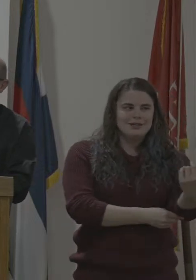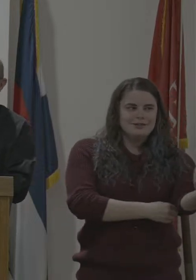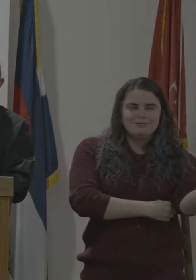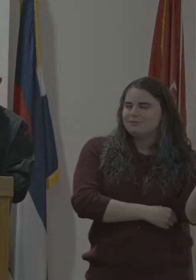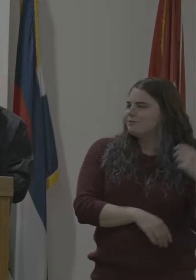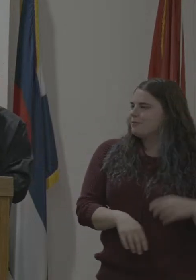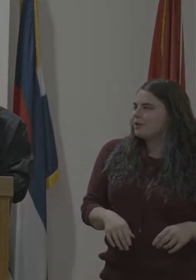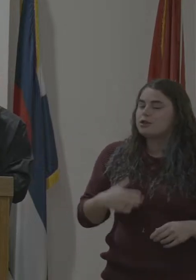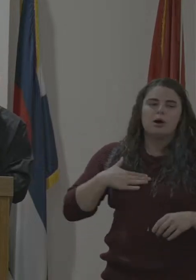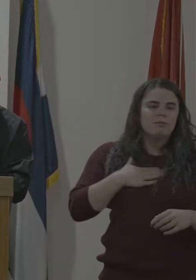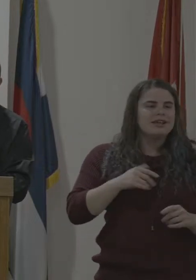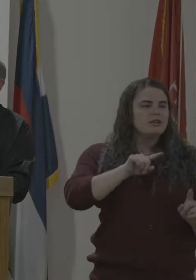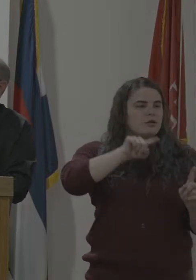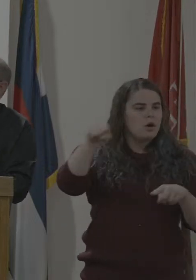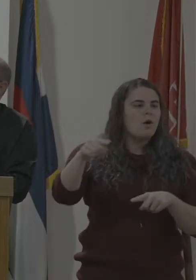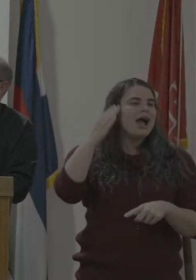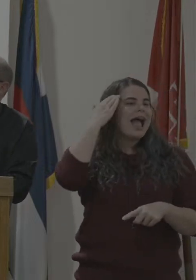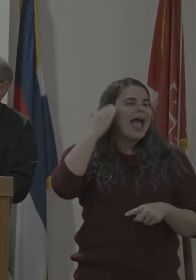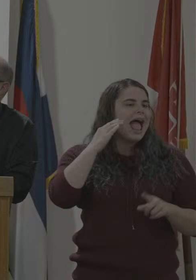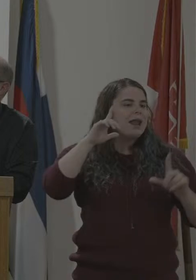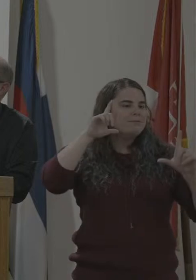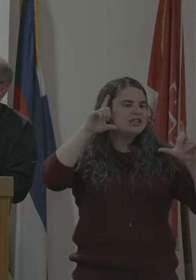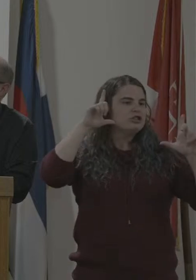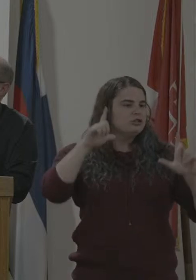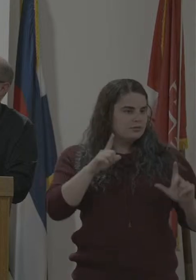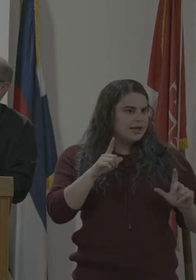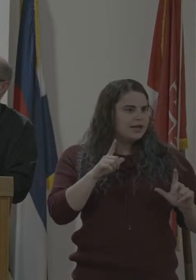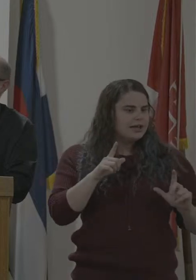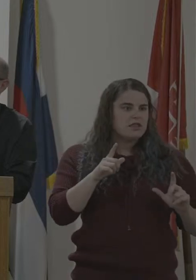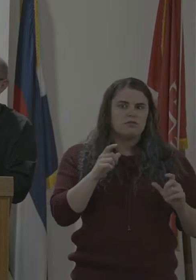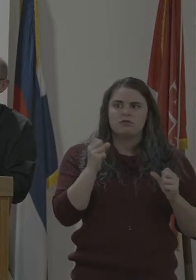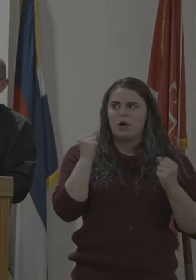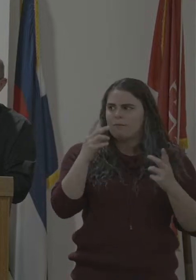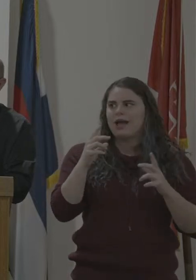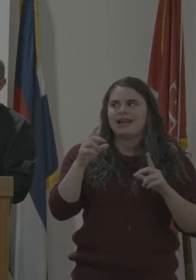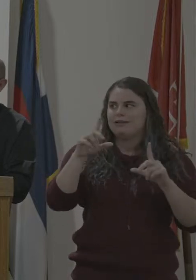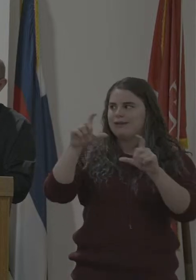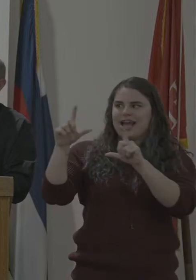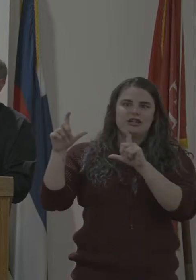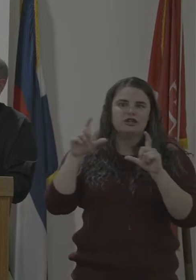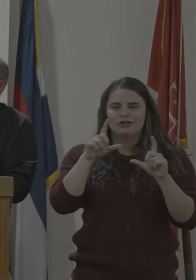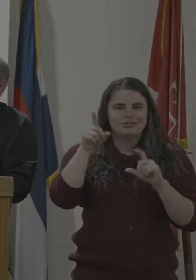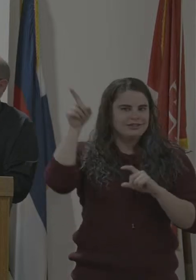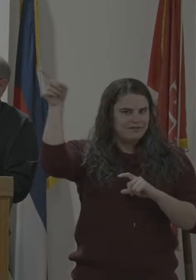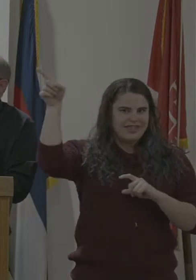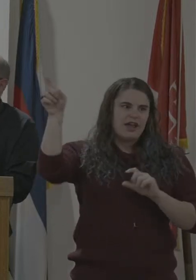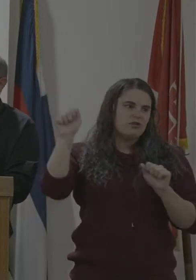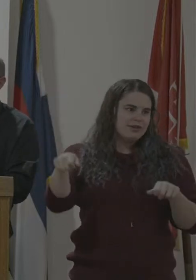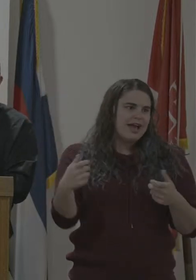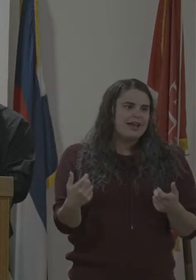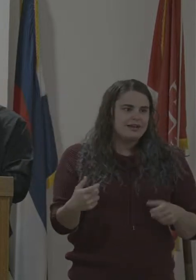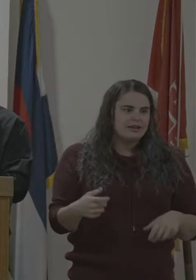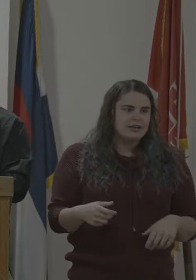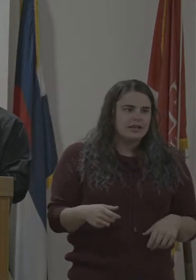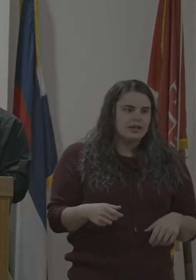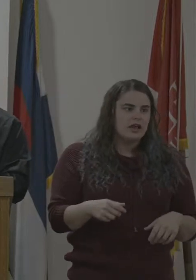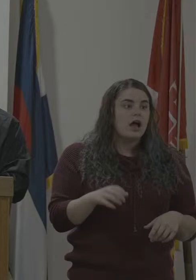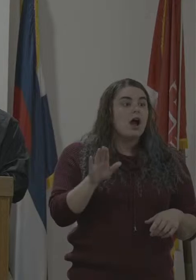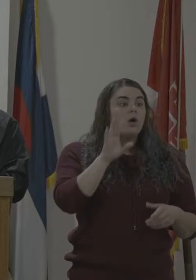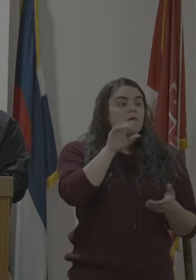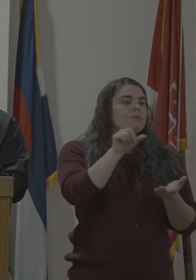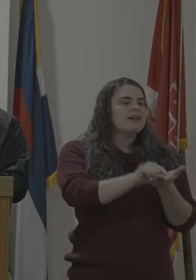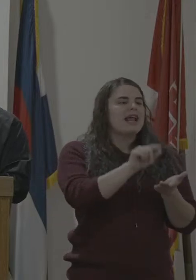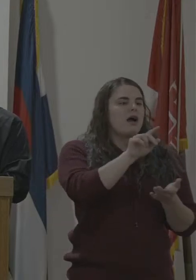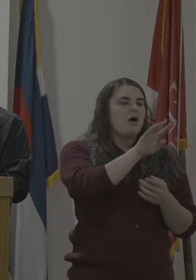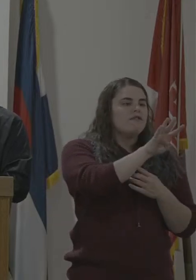So please go get your headshots. Please go get a ton of pictures over there at the Step and Repeat. You can take as many as you want. We'll print out those 4x6s